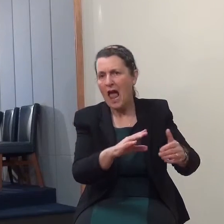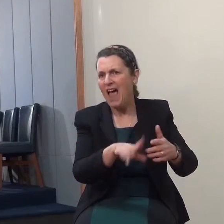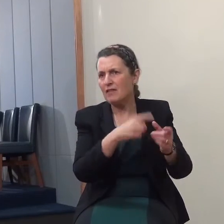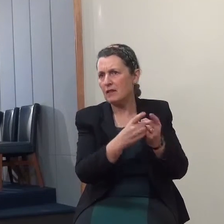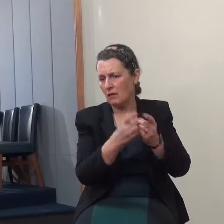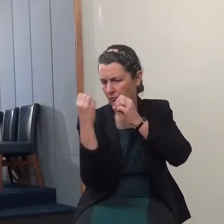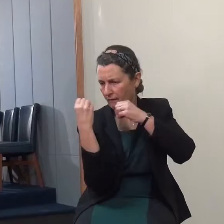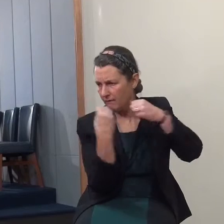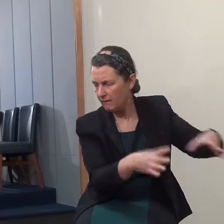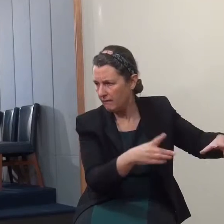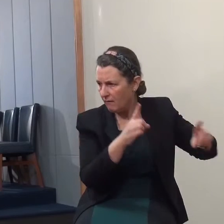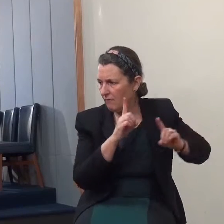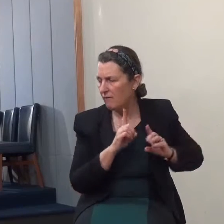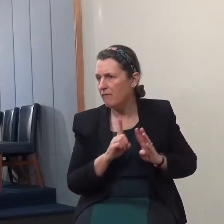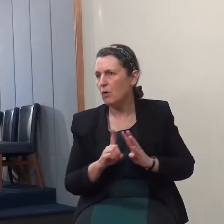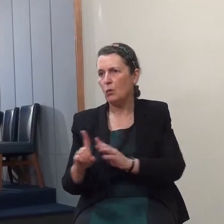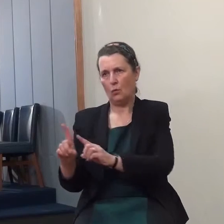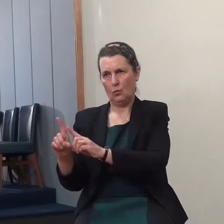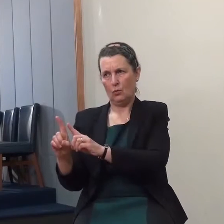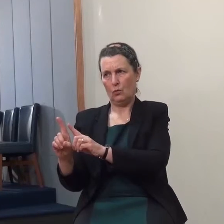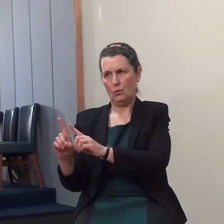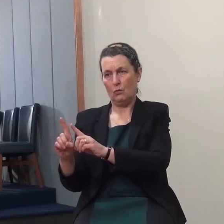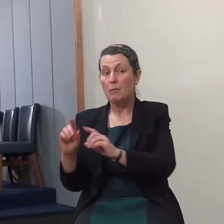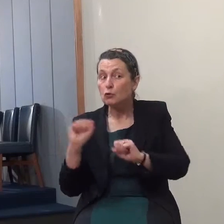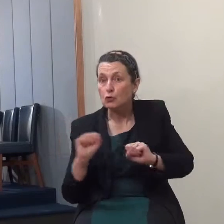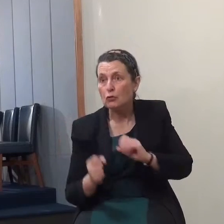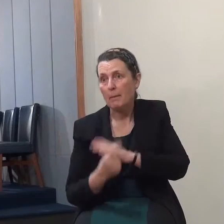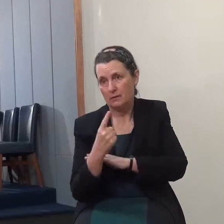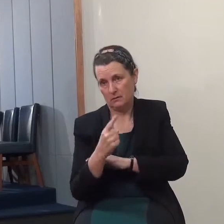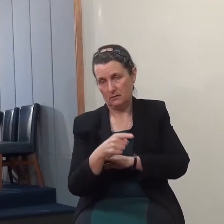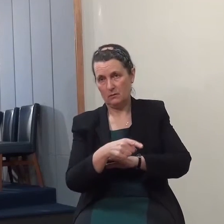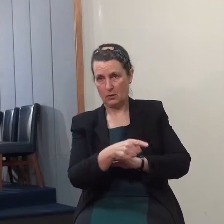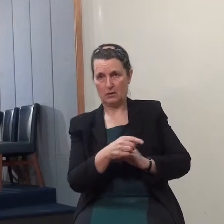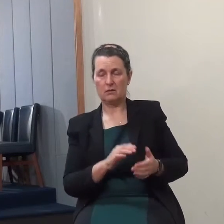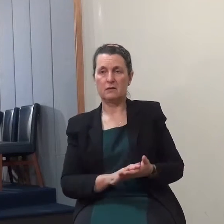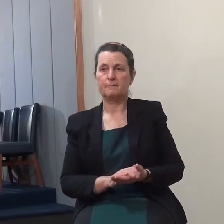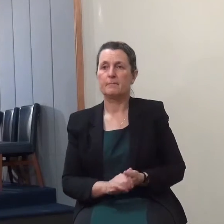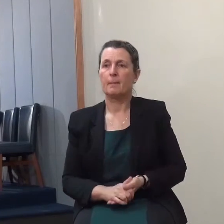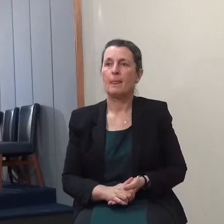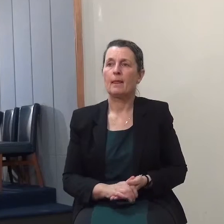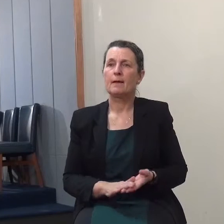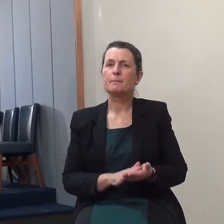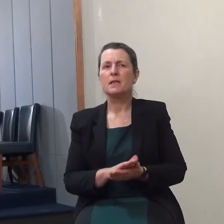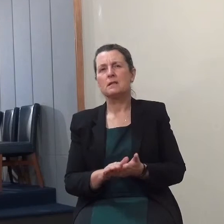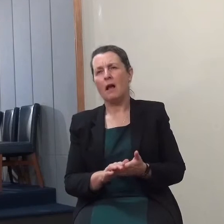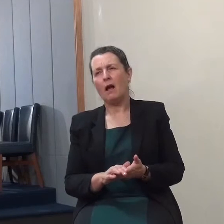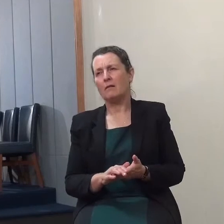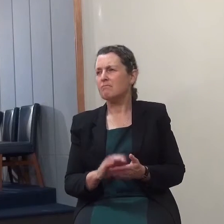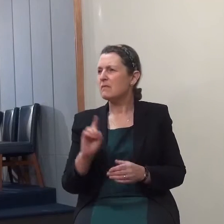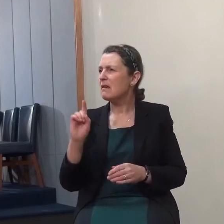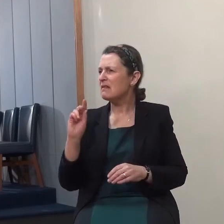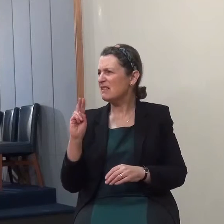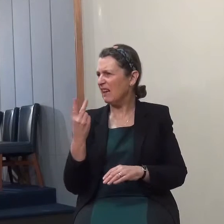the Lord. So he isn't doing that quite yet. However, this is, if you like, the second overture, the second